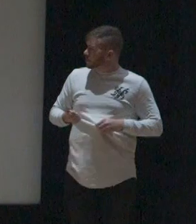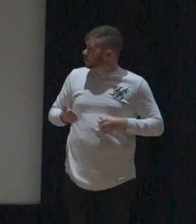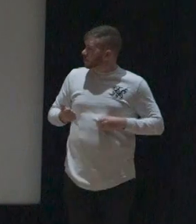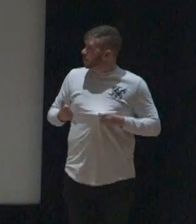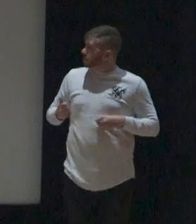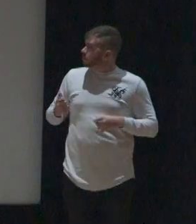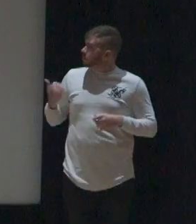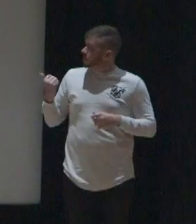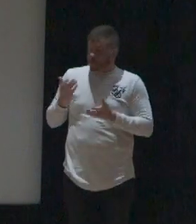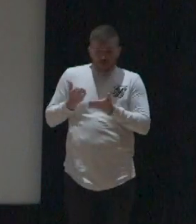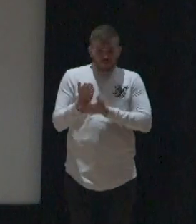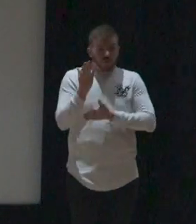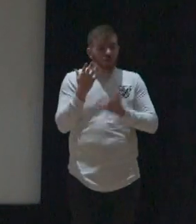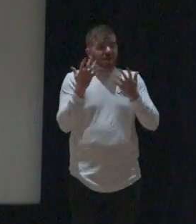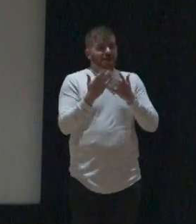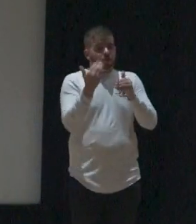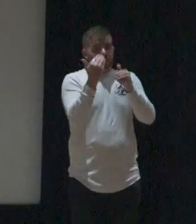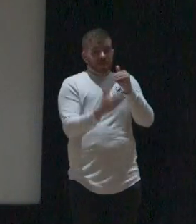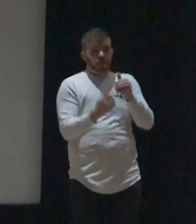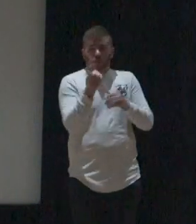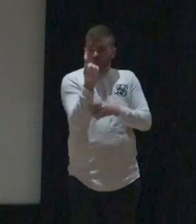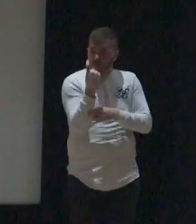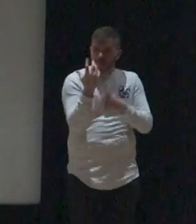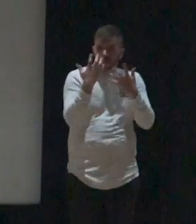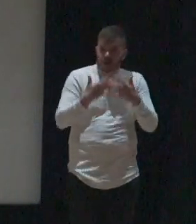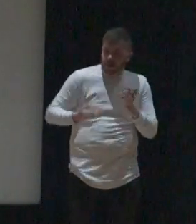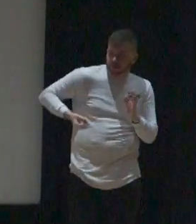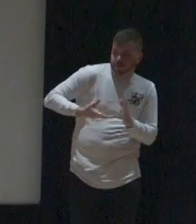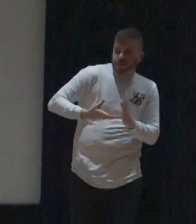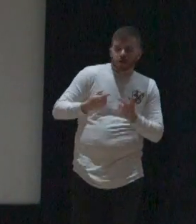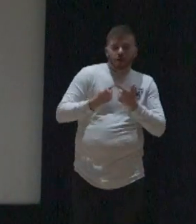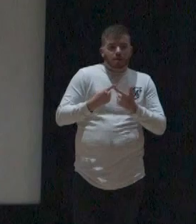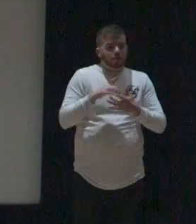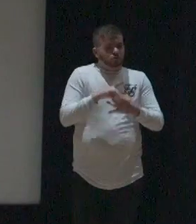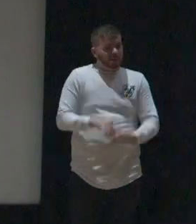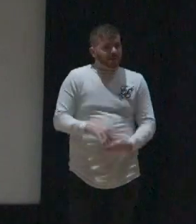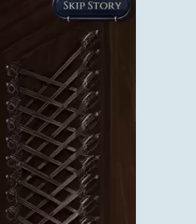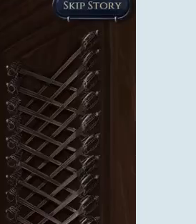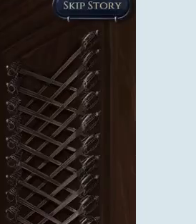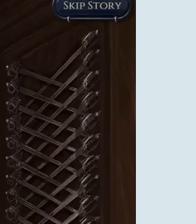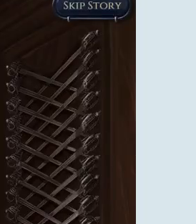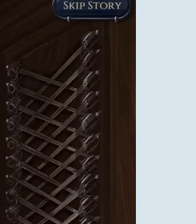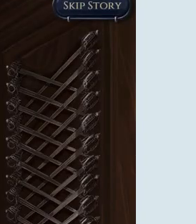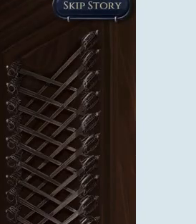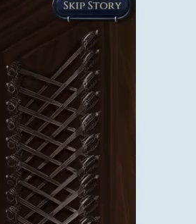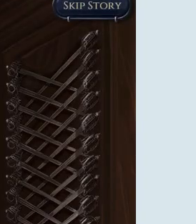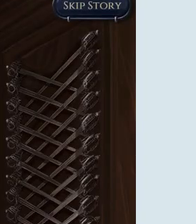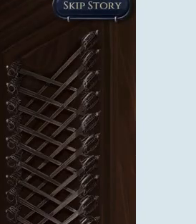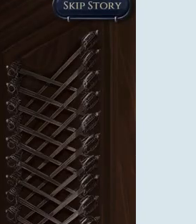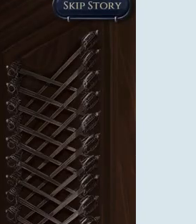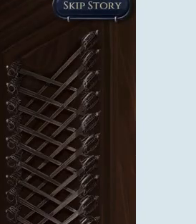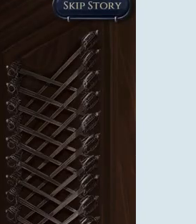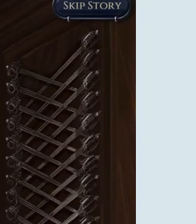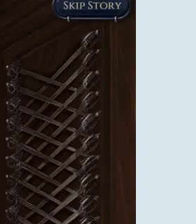So now I'm going to run through how we messaged one more mechanic and some other related bits of gameplay. This is related to a particular